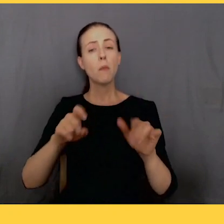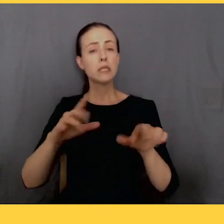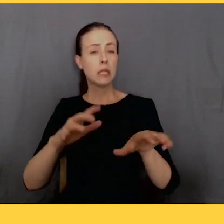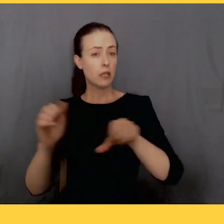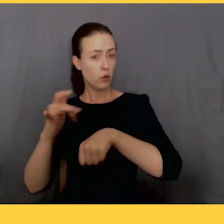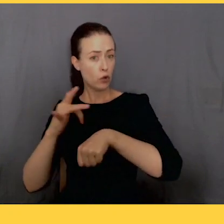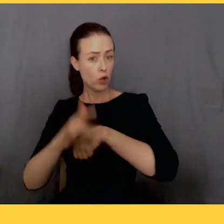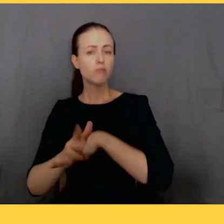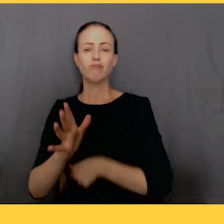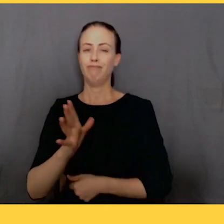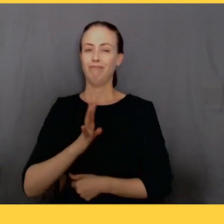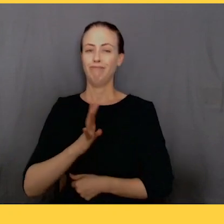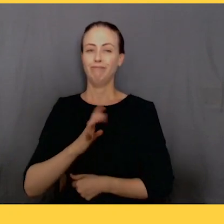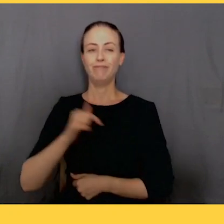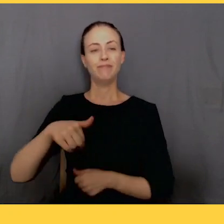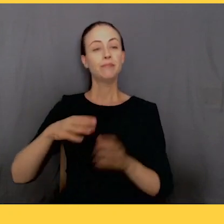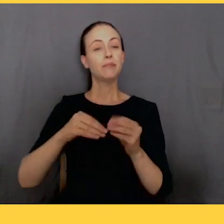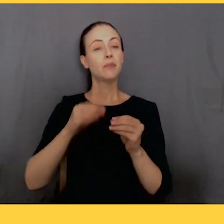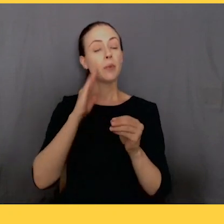be posted on